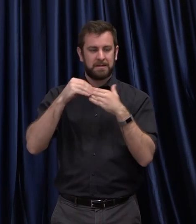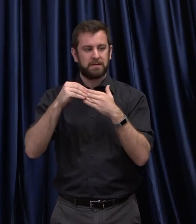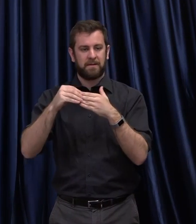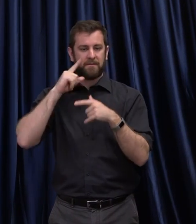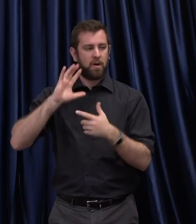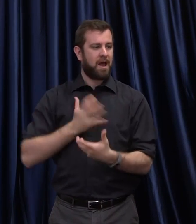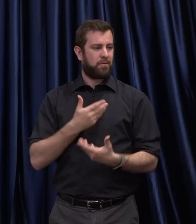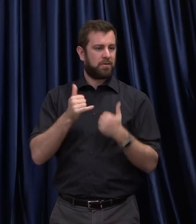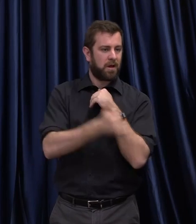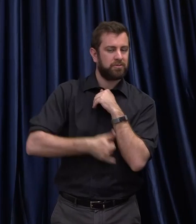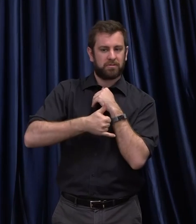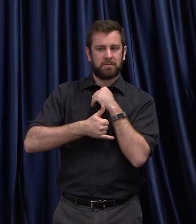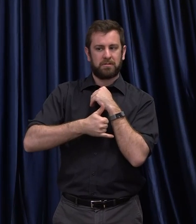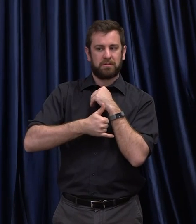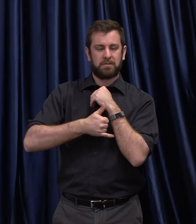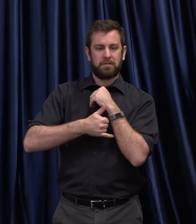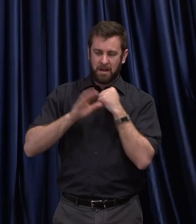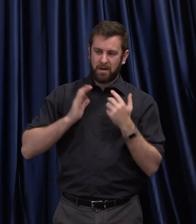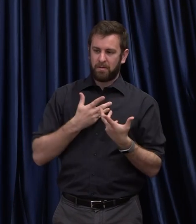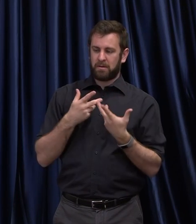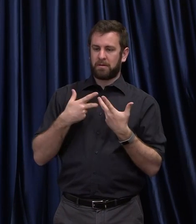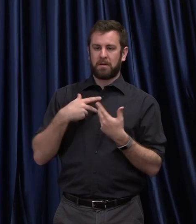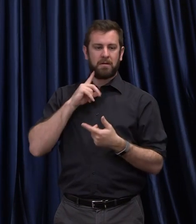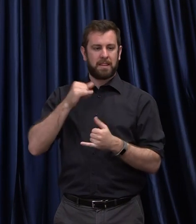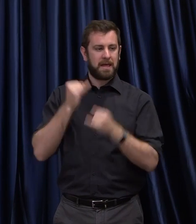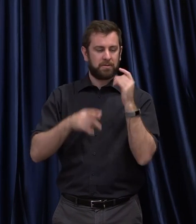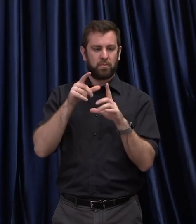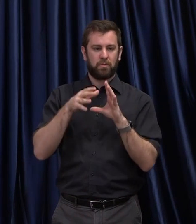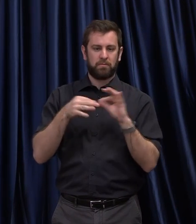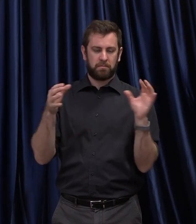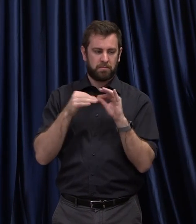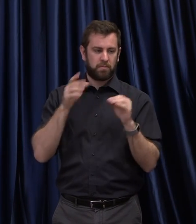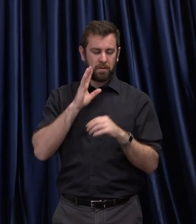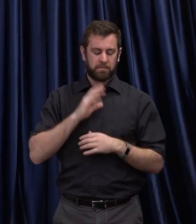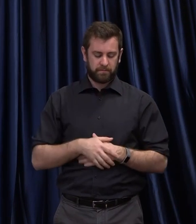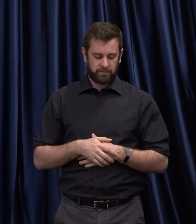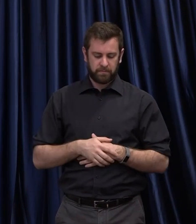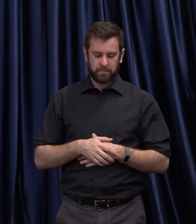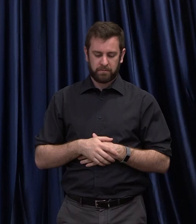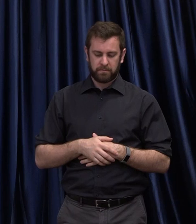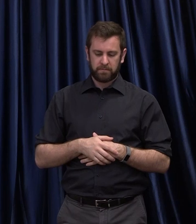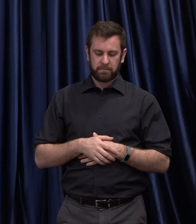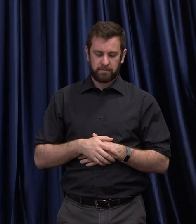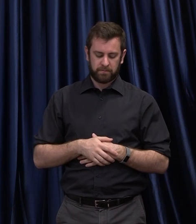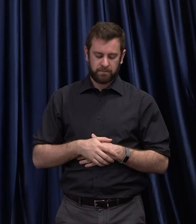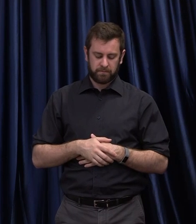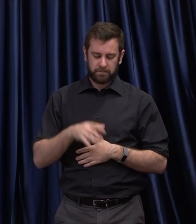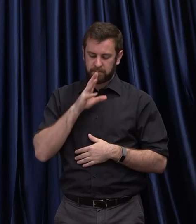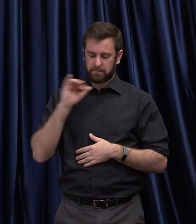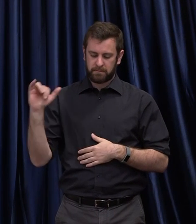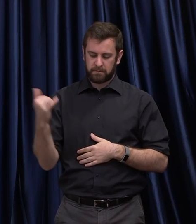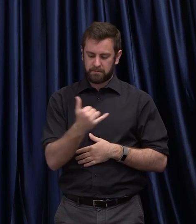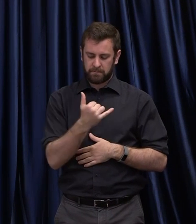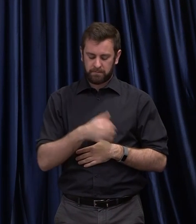to be with that leader. And that our last word would be kalima la ilaha illallah Muhammadur Rasulullah sallallahu alayhi wa sallam.